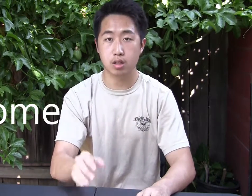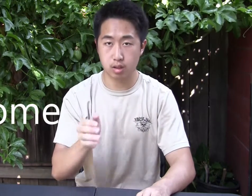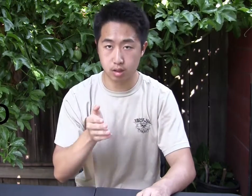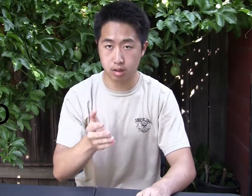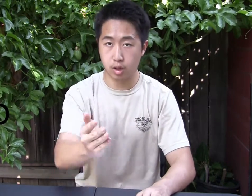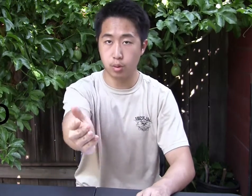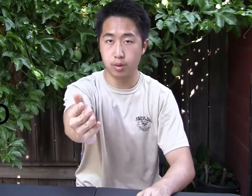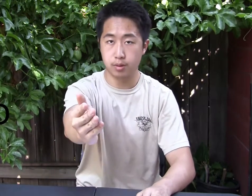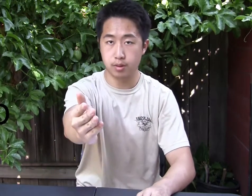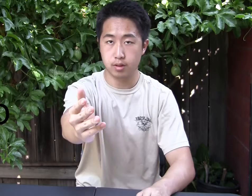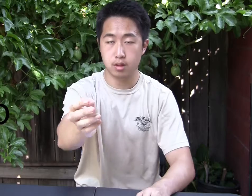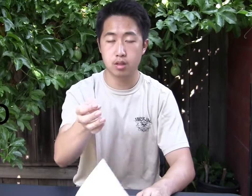Go.